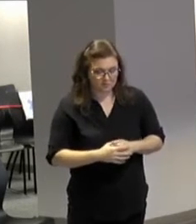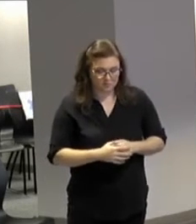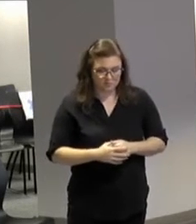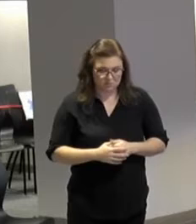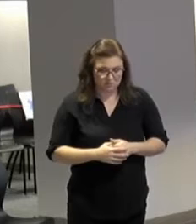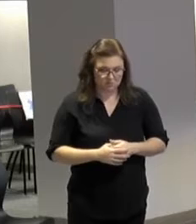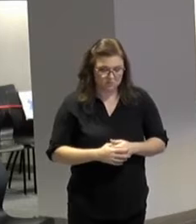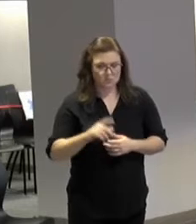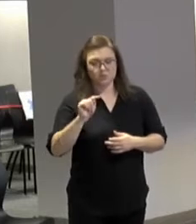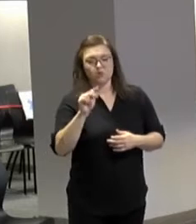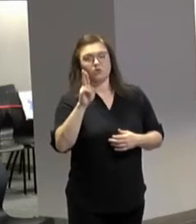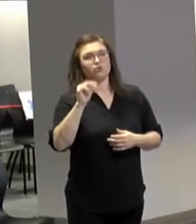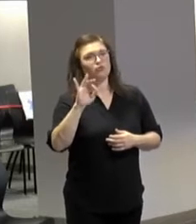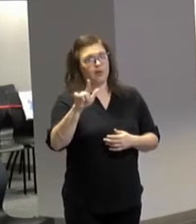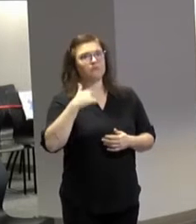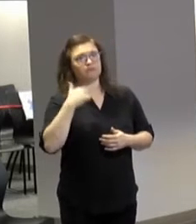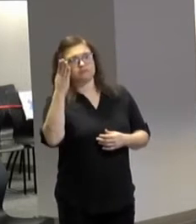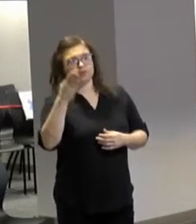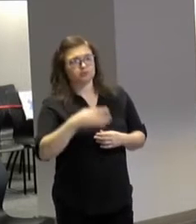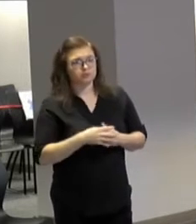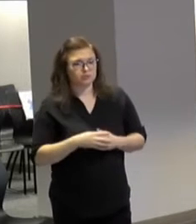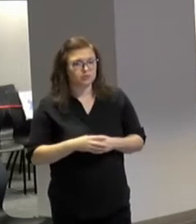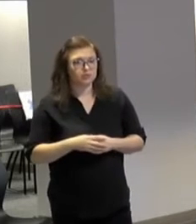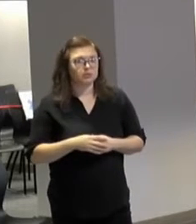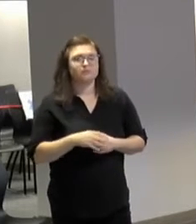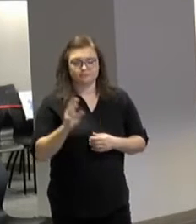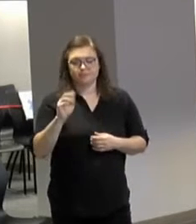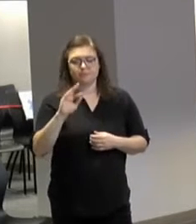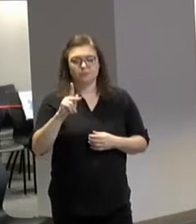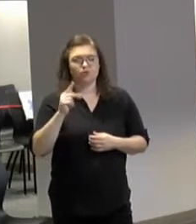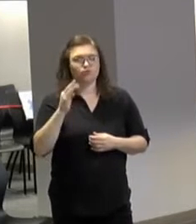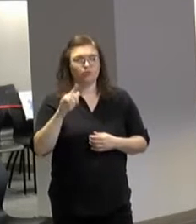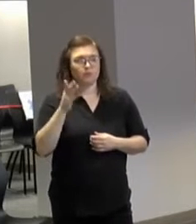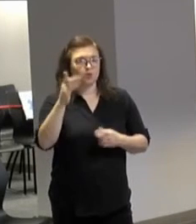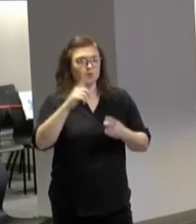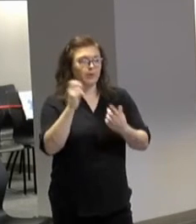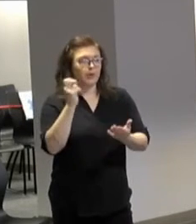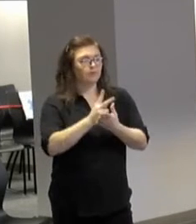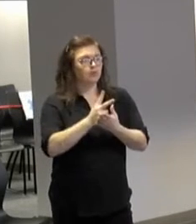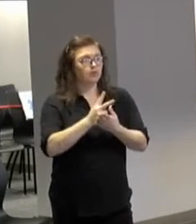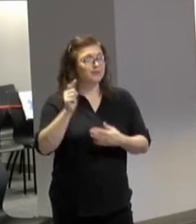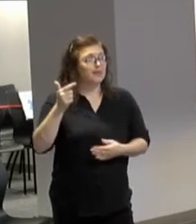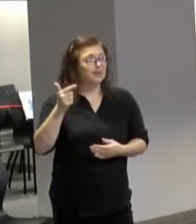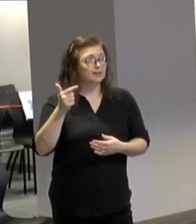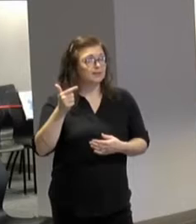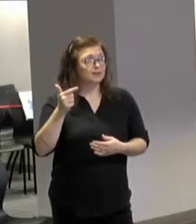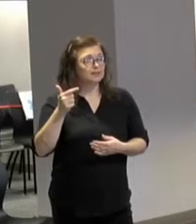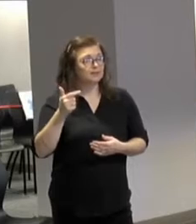Trail, so move. Mark Trail has made the motion for approval. Is there a second? Crutchfield